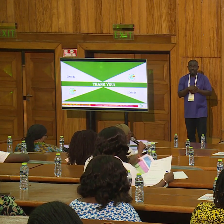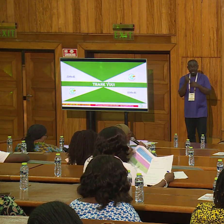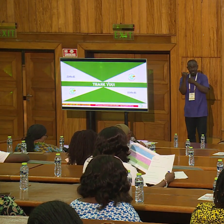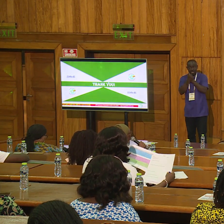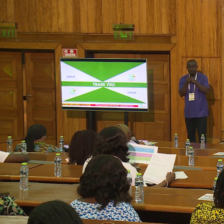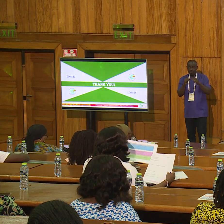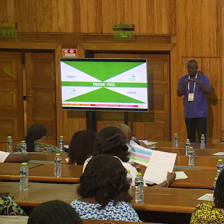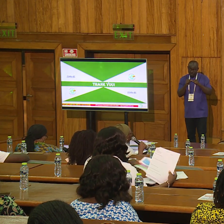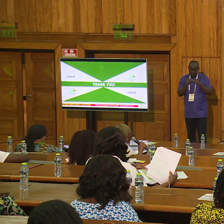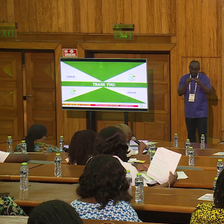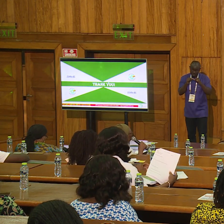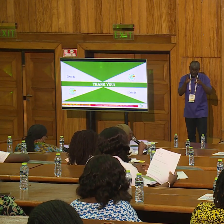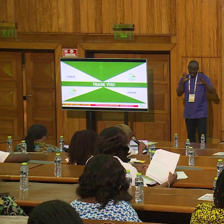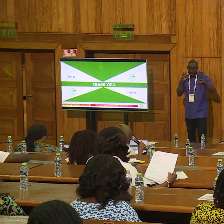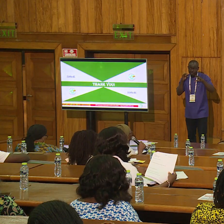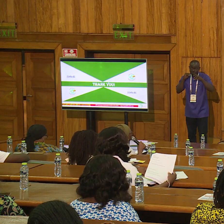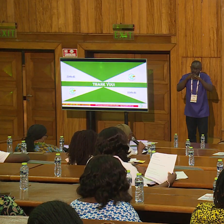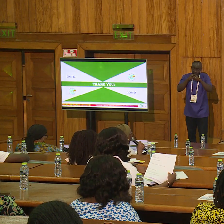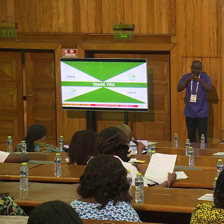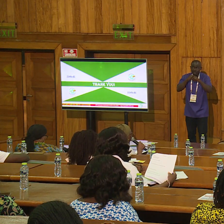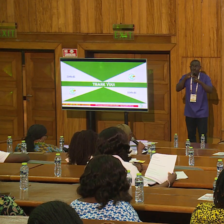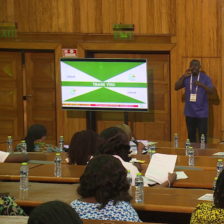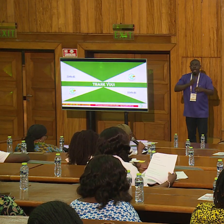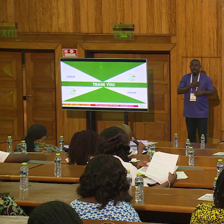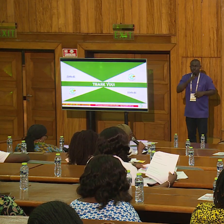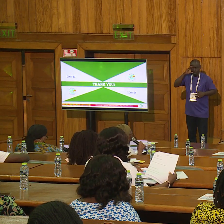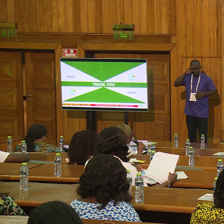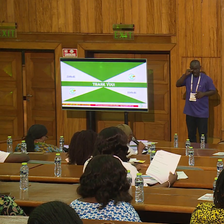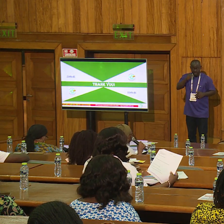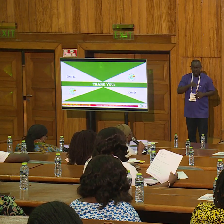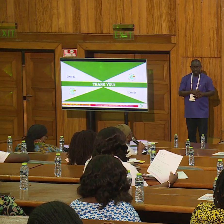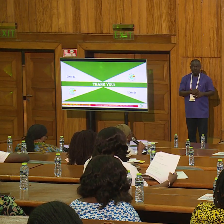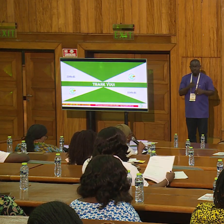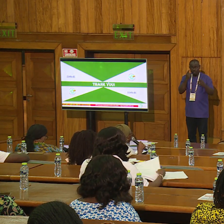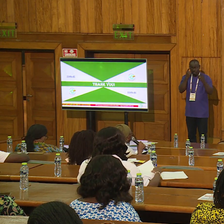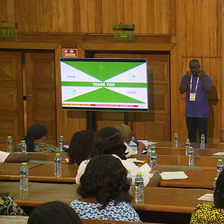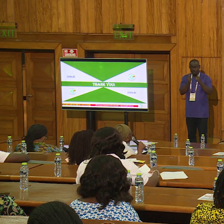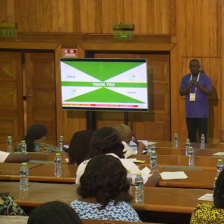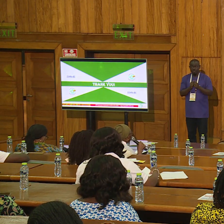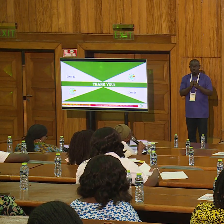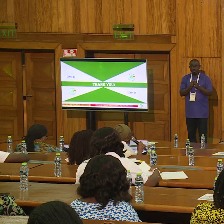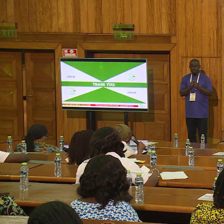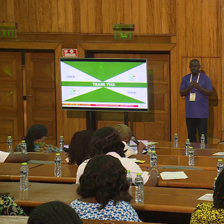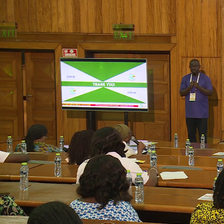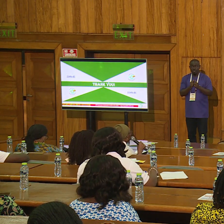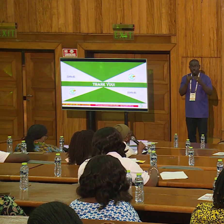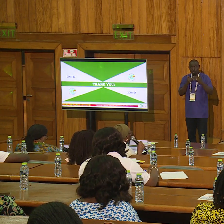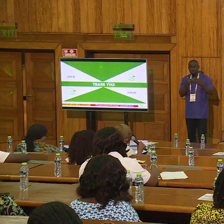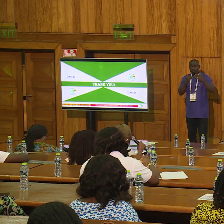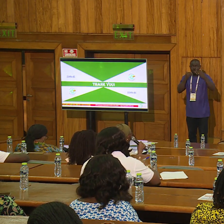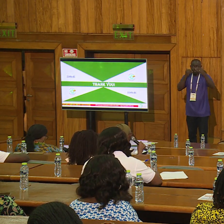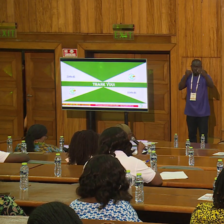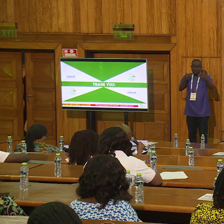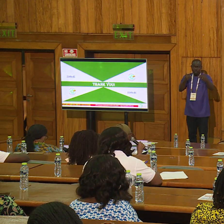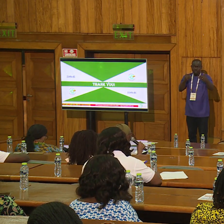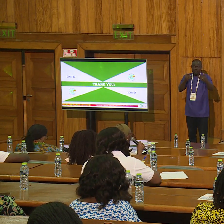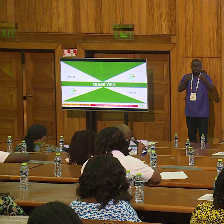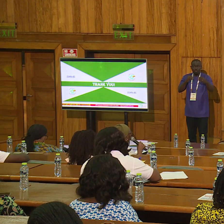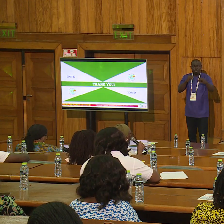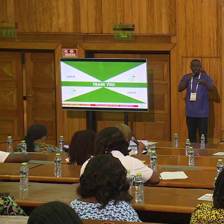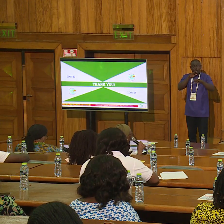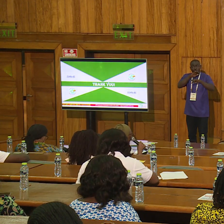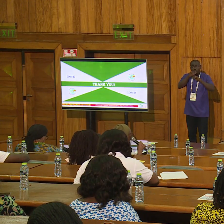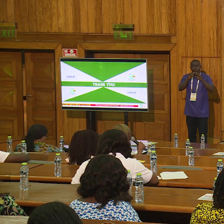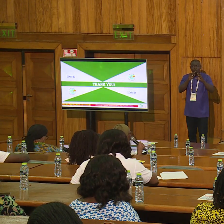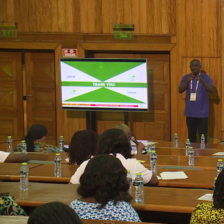on involving our men, because it will go a long way in all the programs we